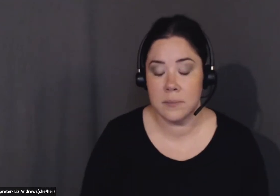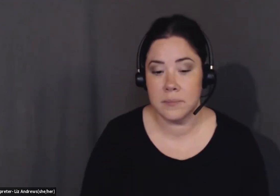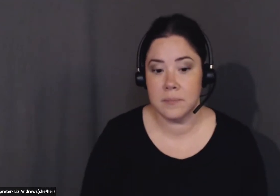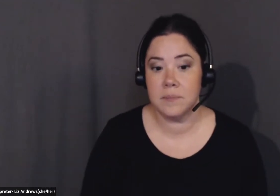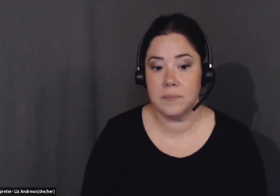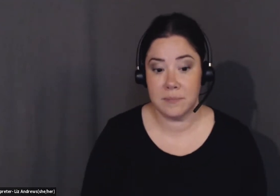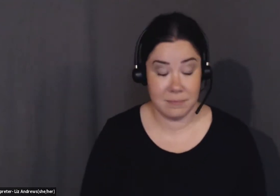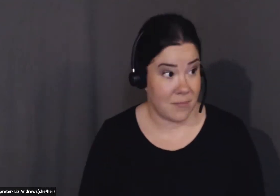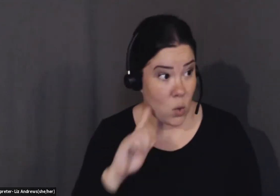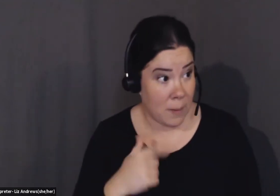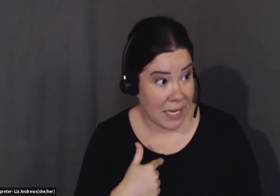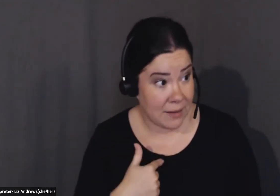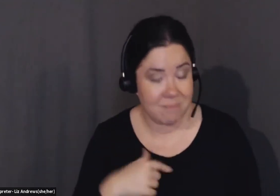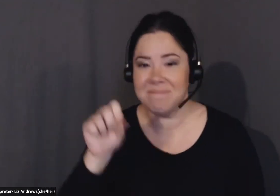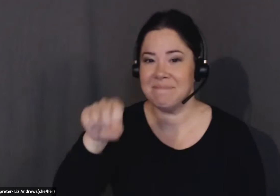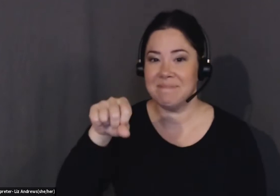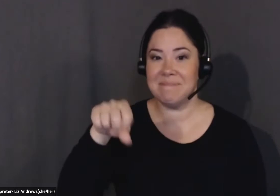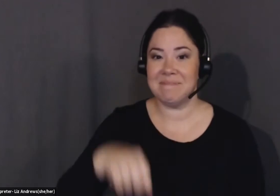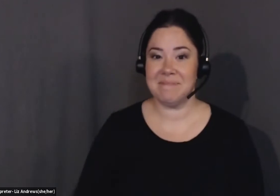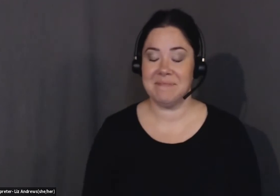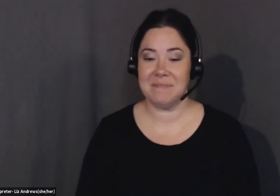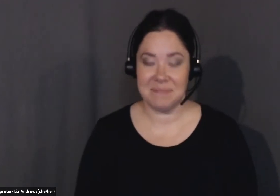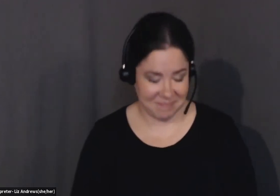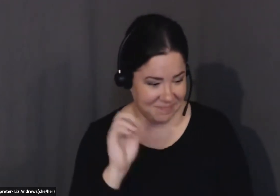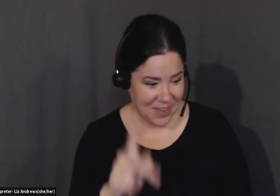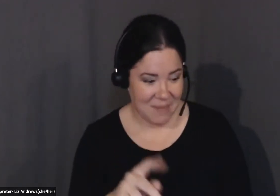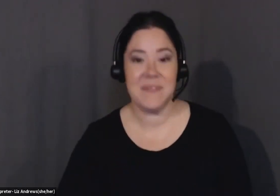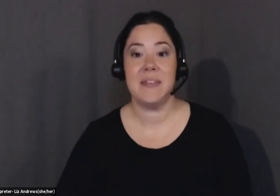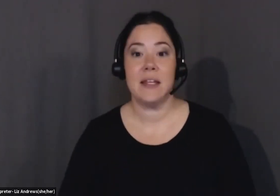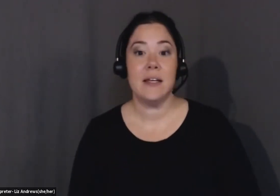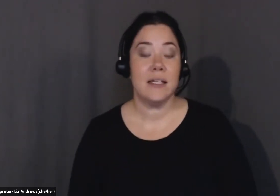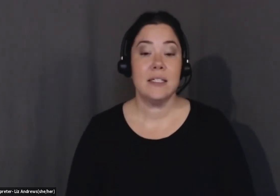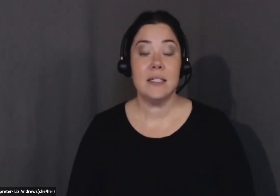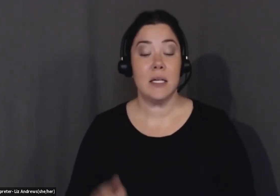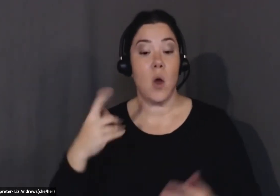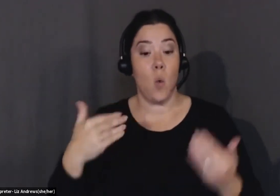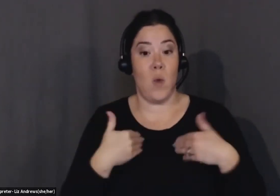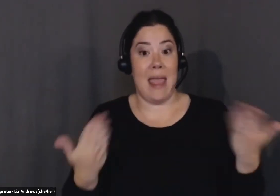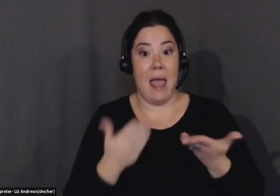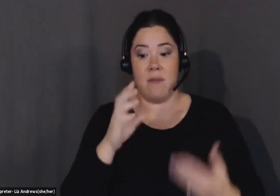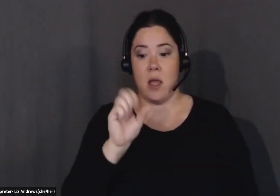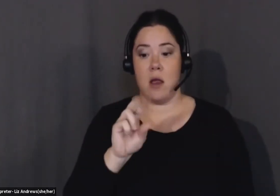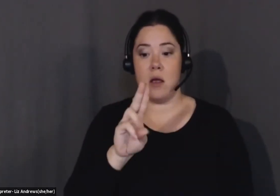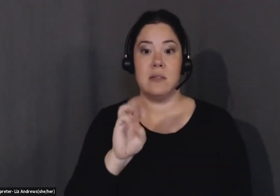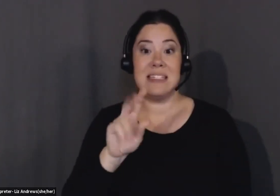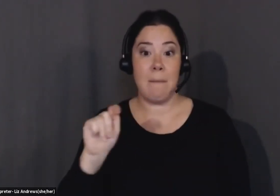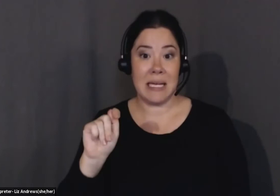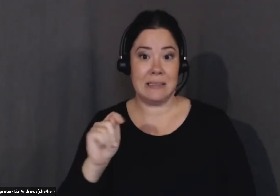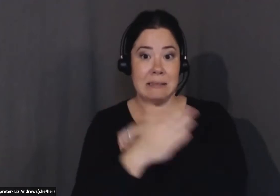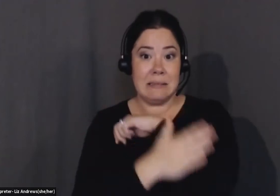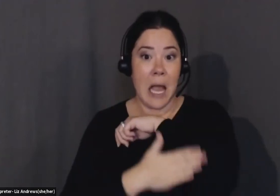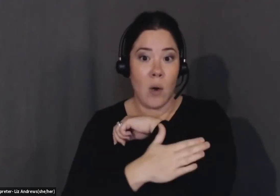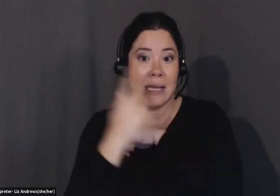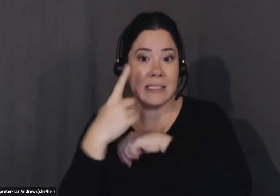Hi, can you guys hear me? Yep. Yes. Awesome. So what we have here in Summit County is something